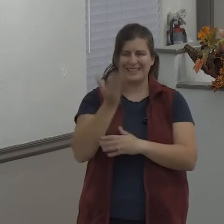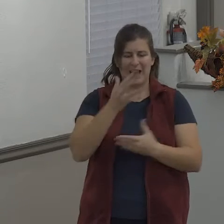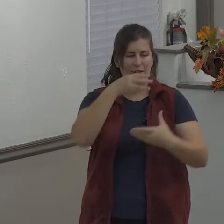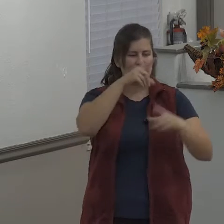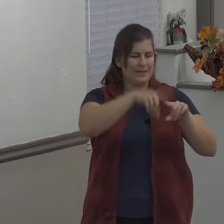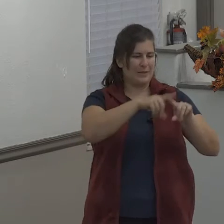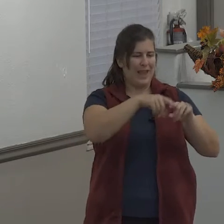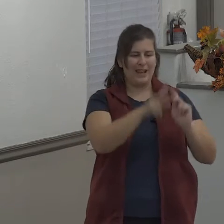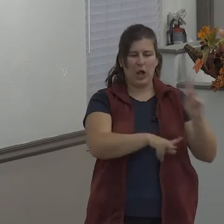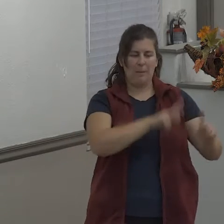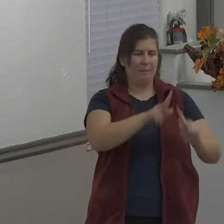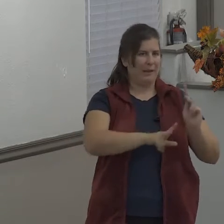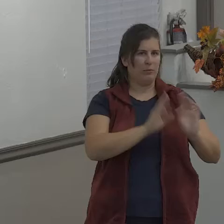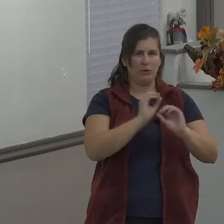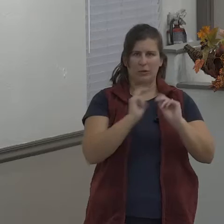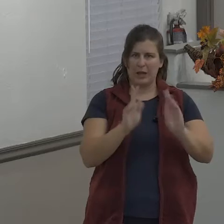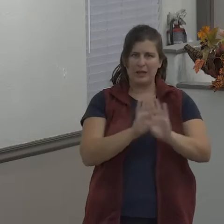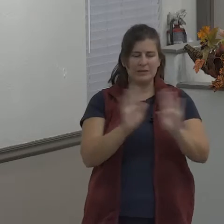been in man.